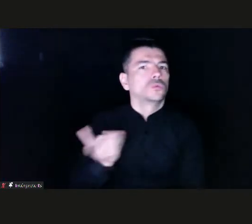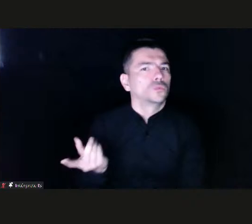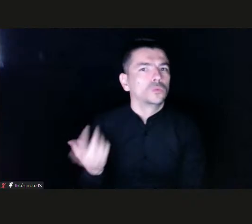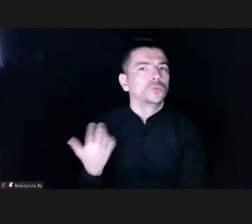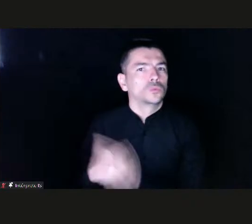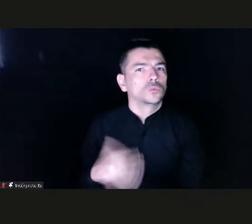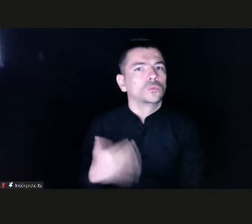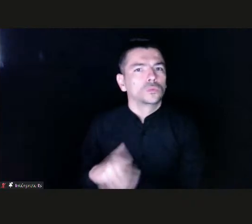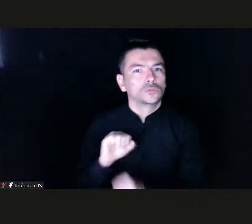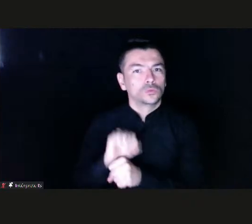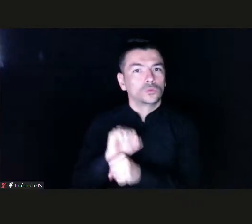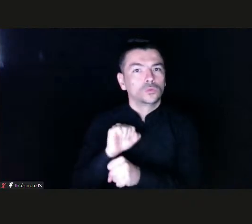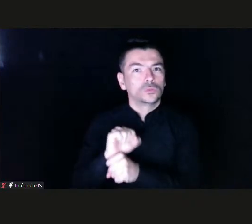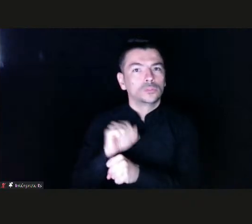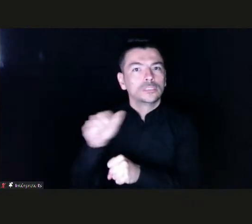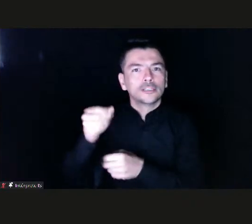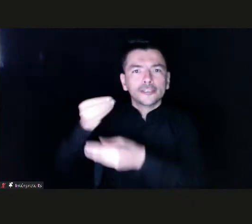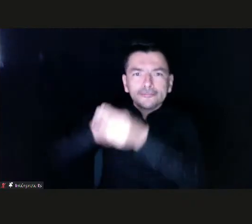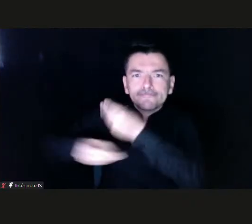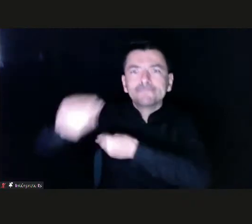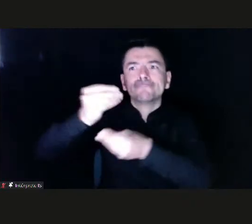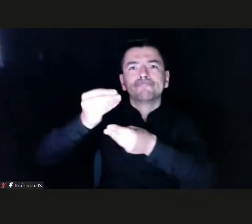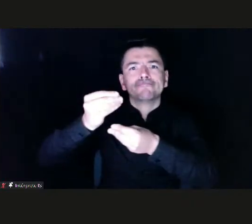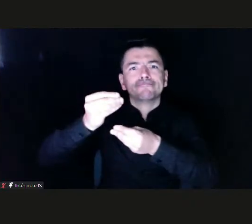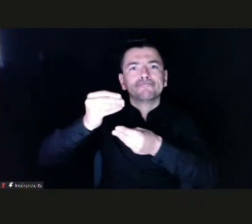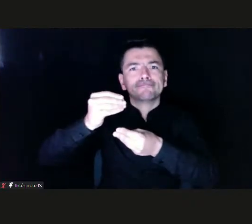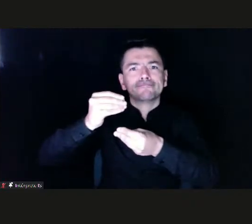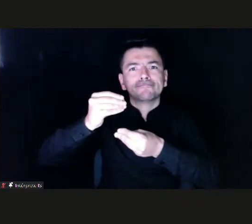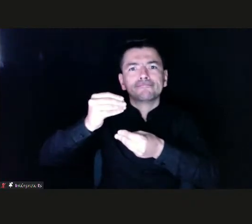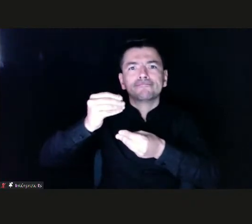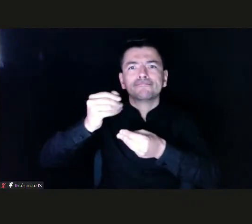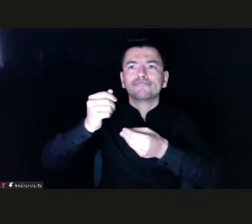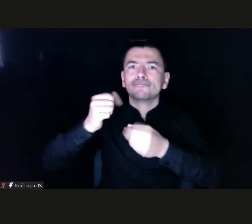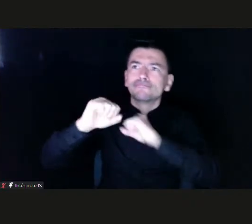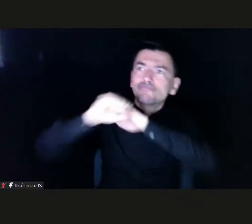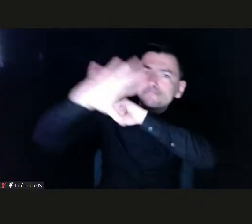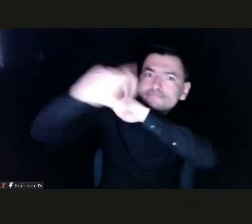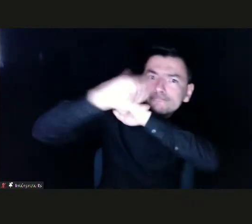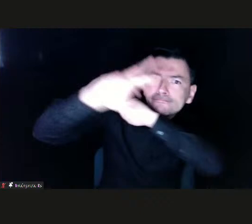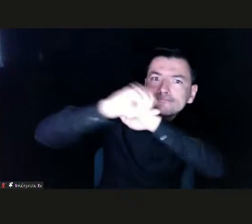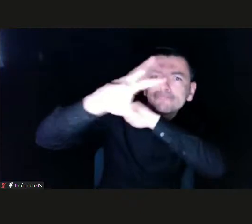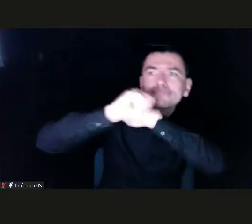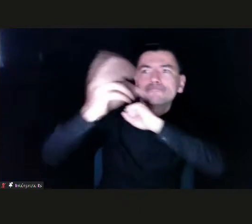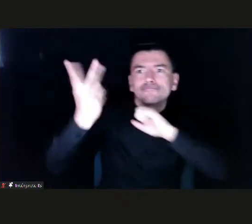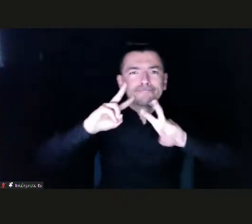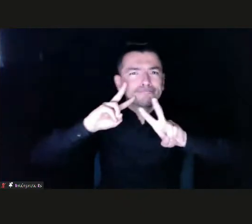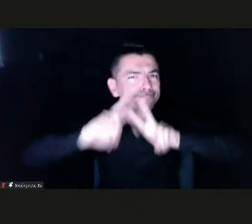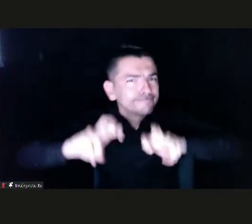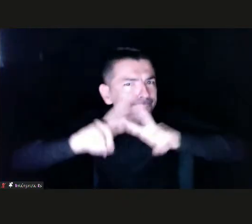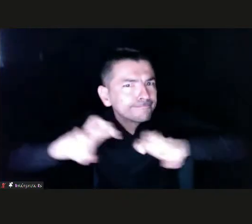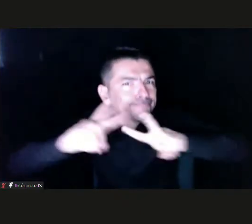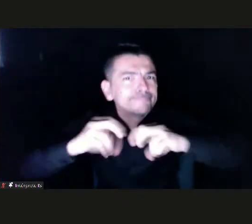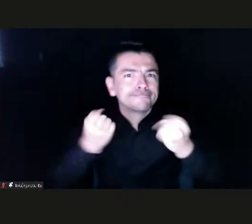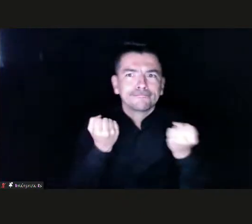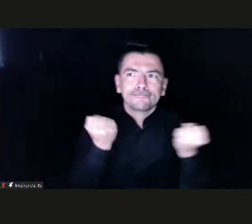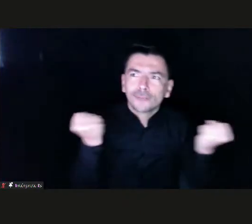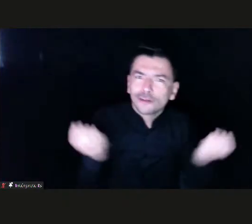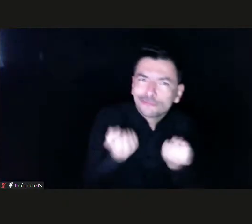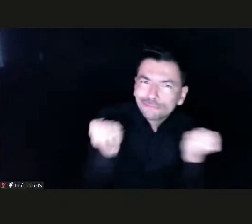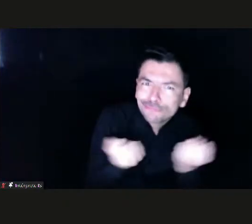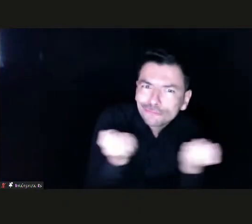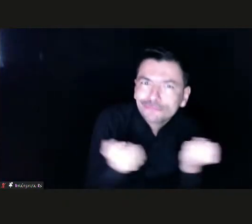and total quality management. Additionally, she has trained in adult learning, facilitation, business